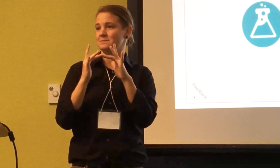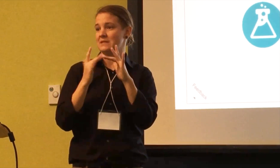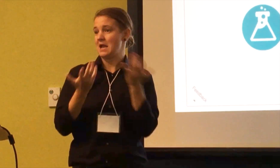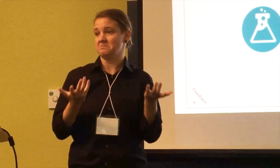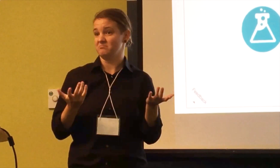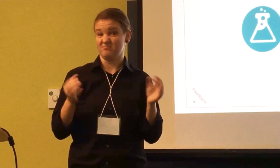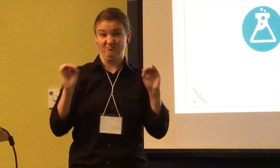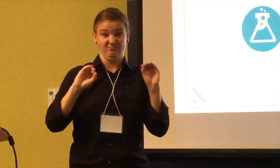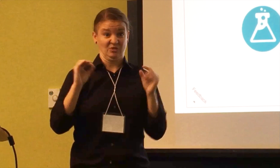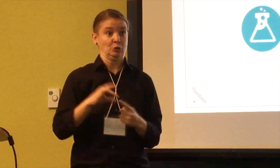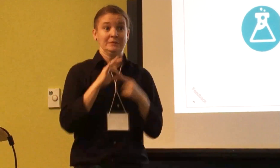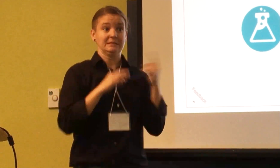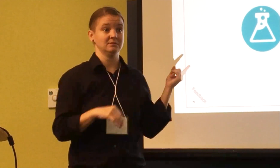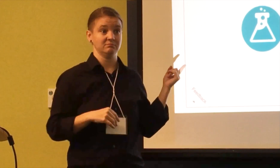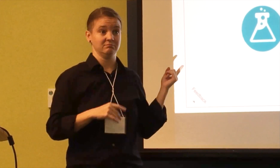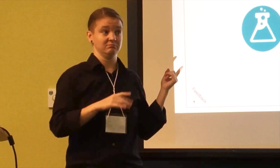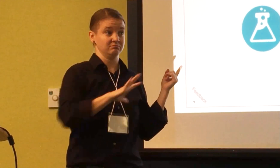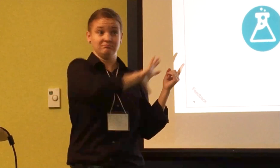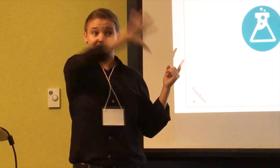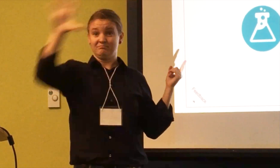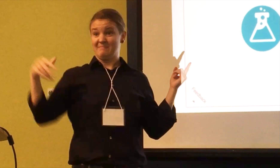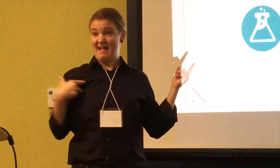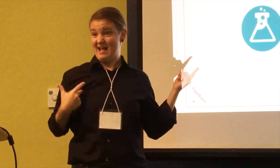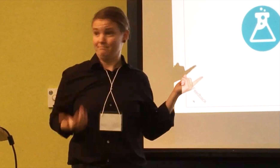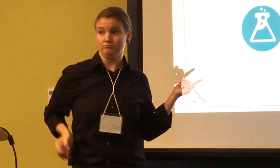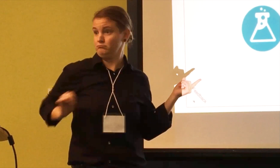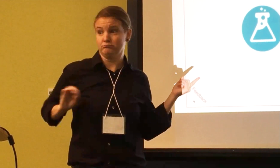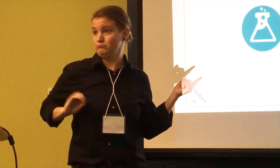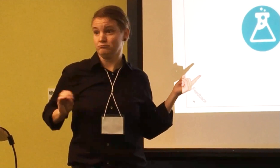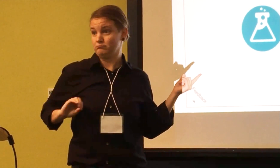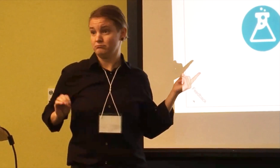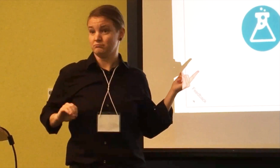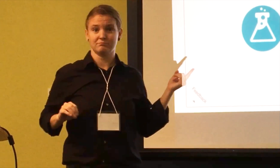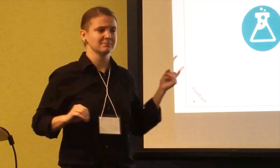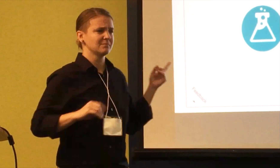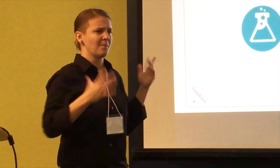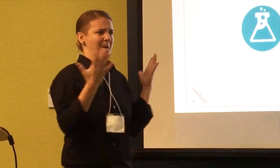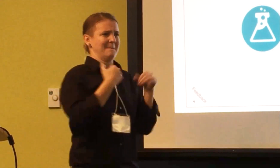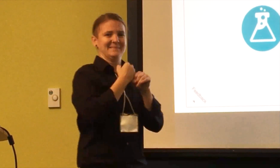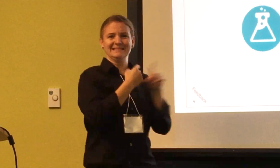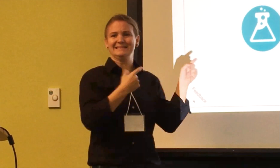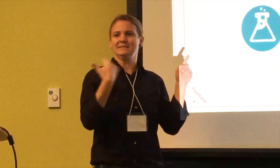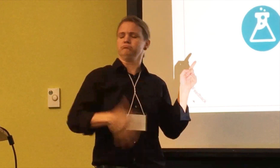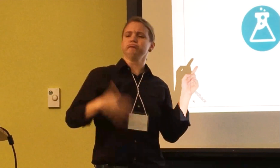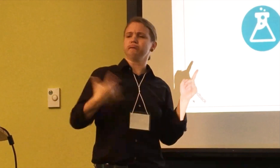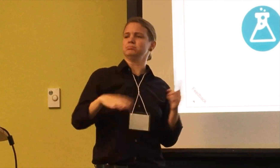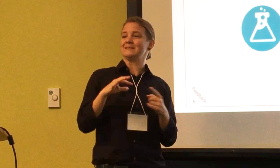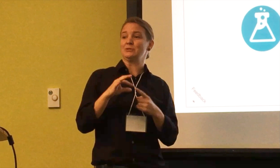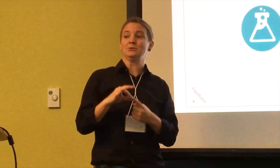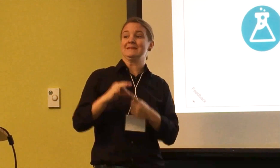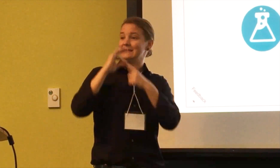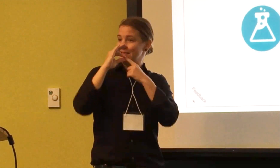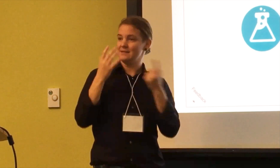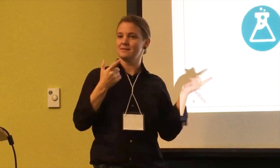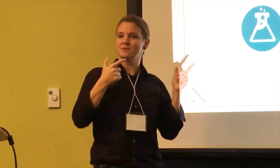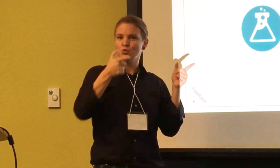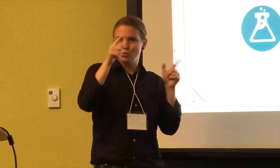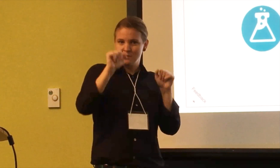is an ASL-based website. It's incredibly unique. It might be the only website that you can entirely